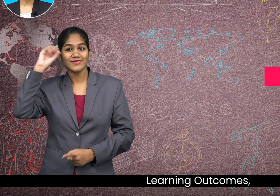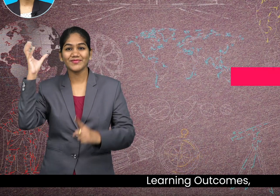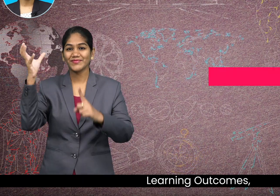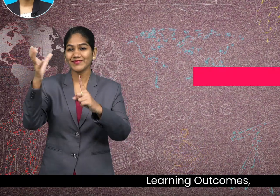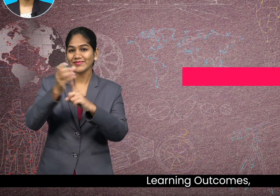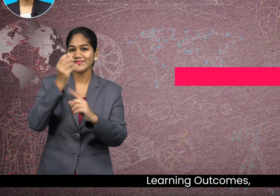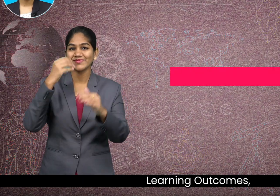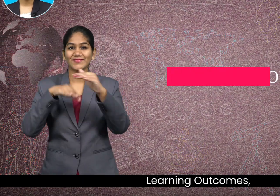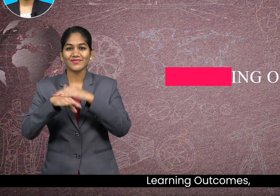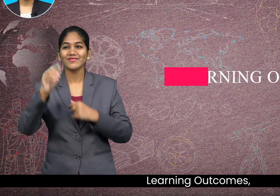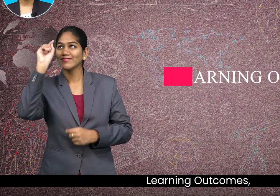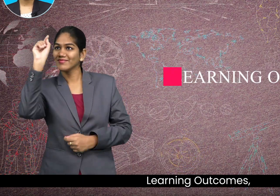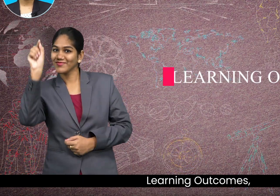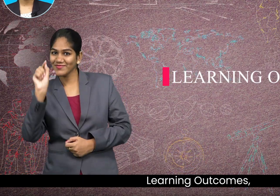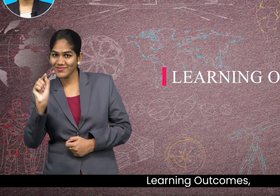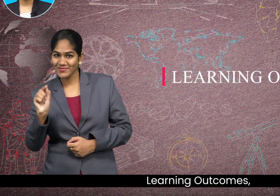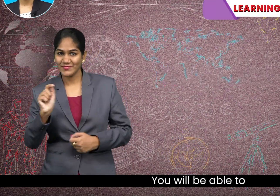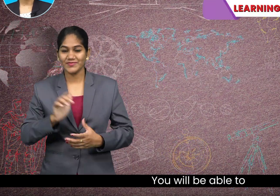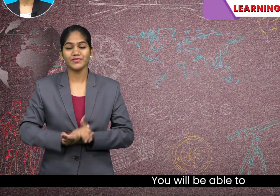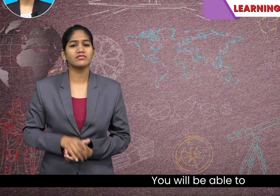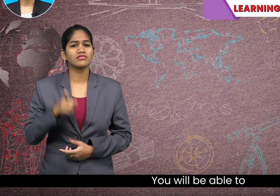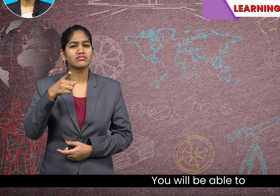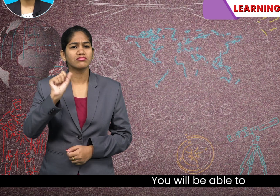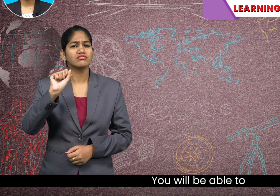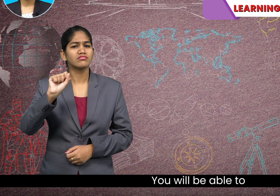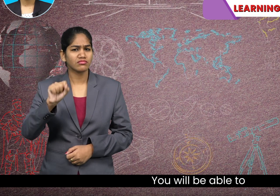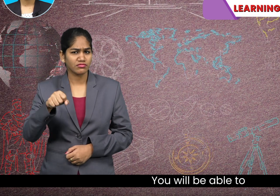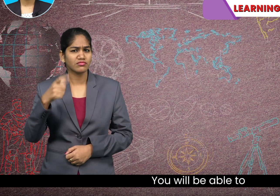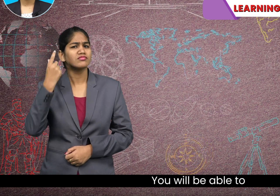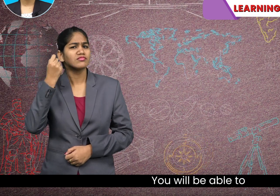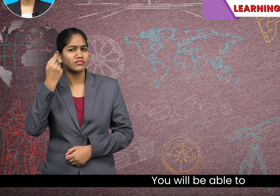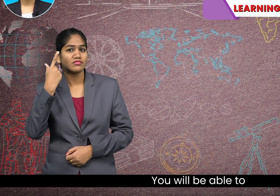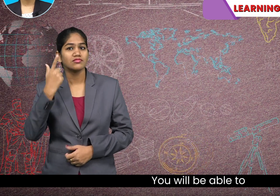Learning outcomes. You will be able to